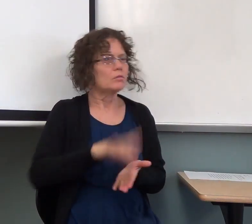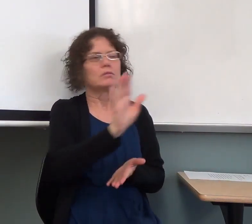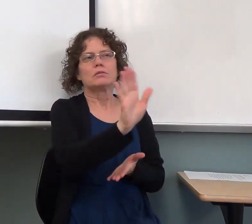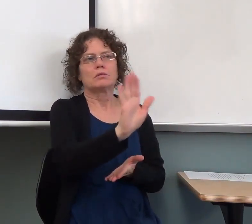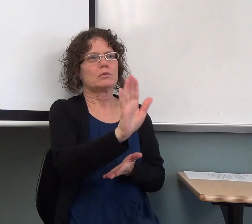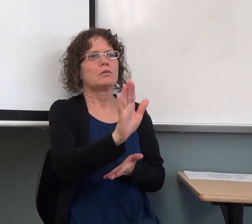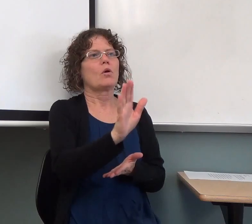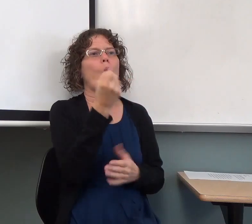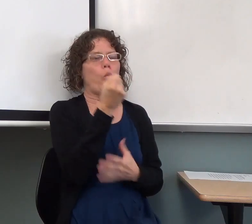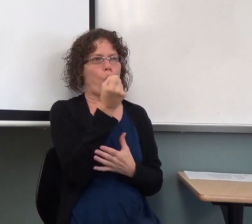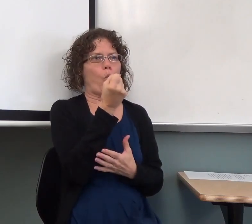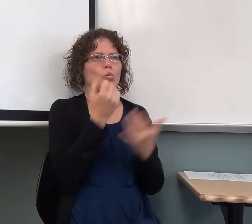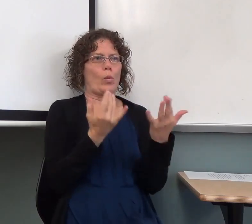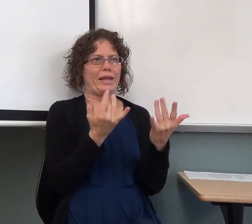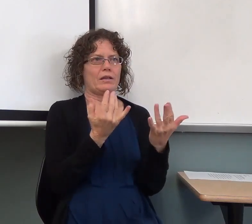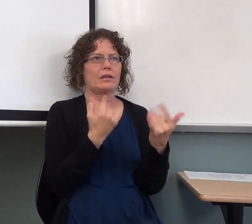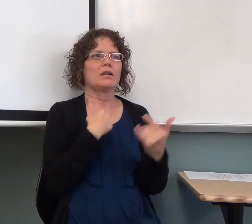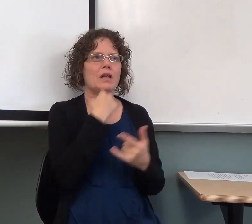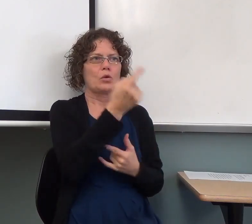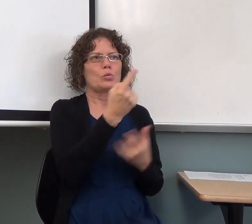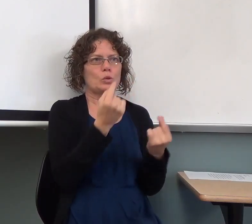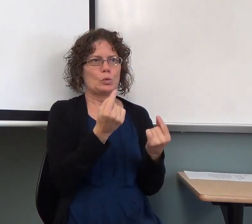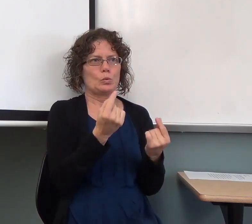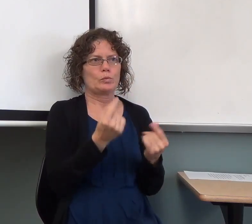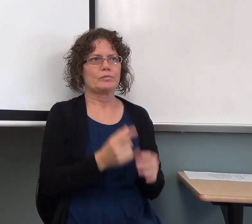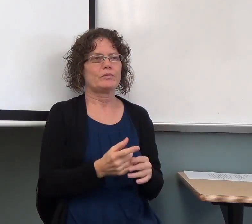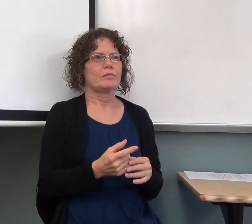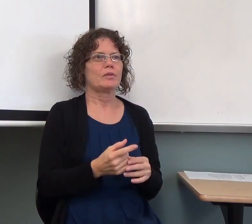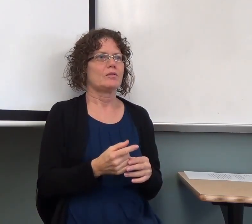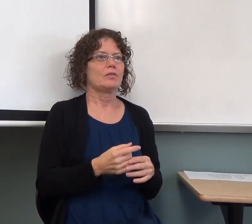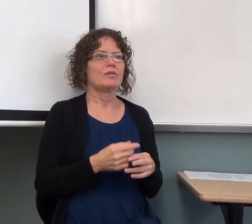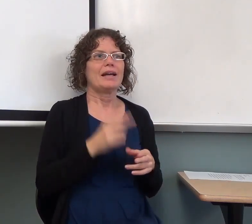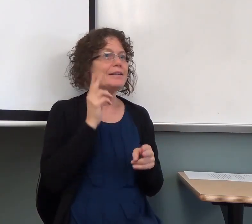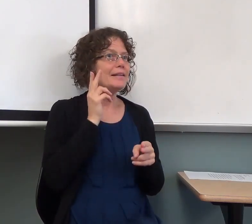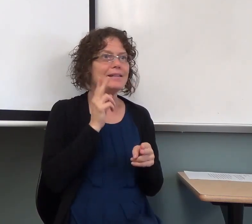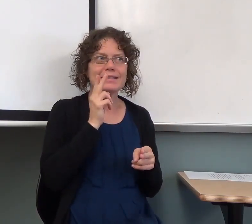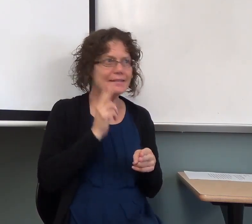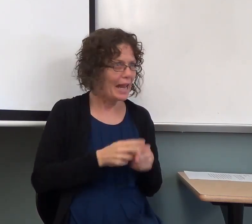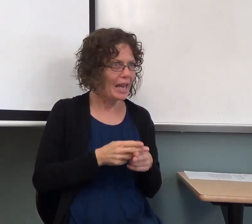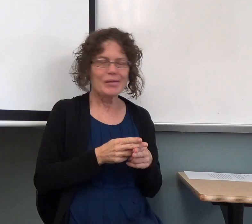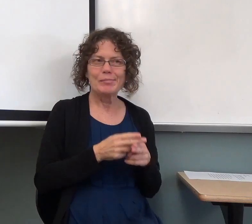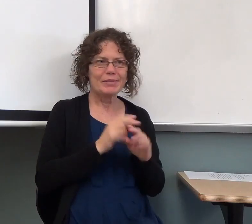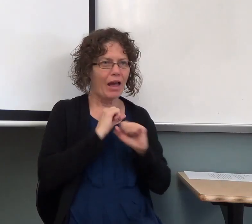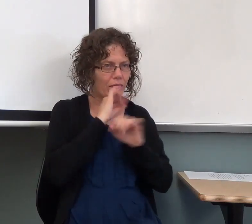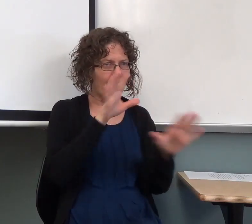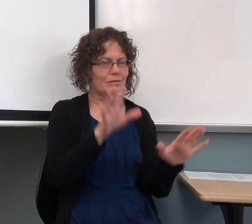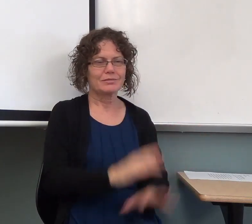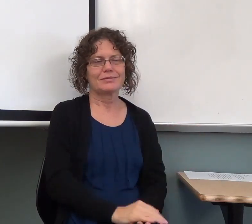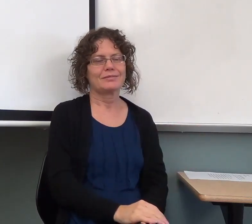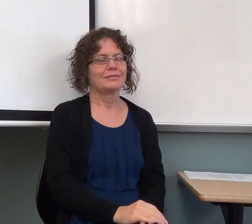Just wait. Don't even write your name. Just wait. Thanks, David.